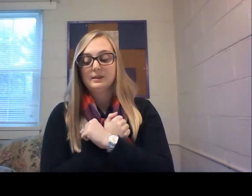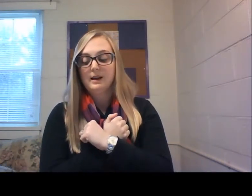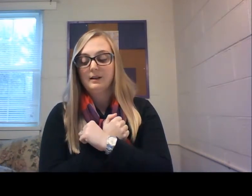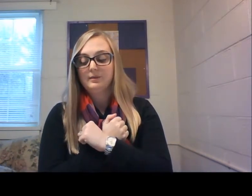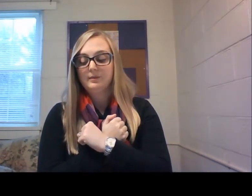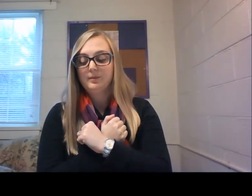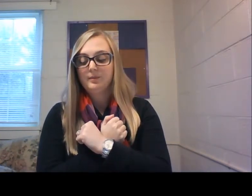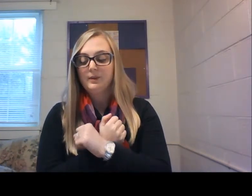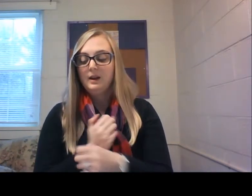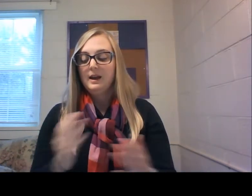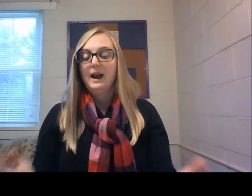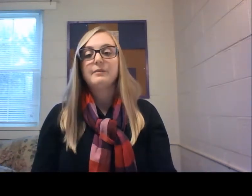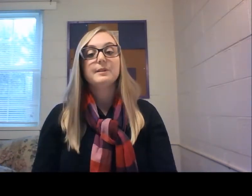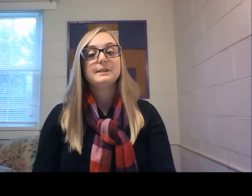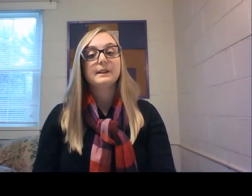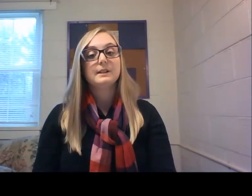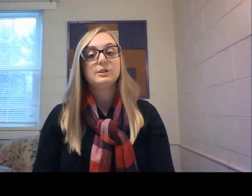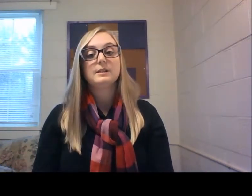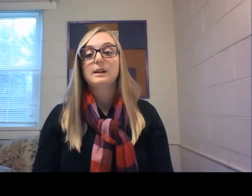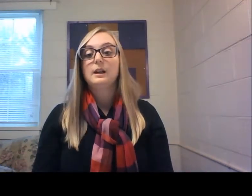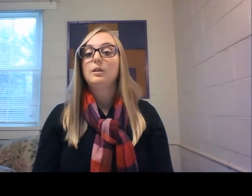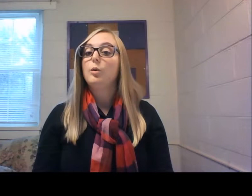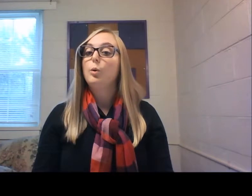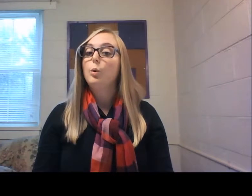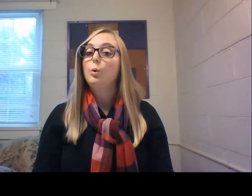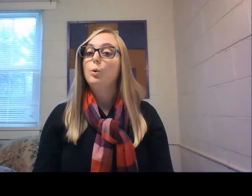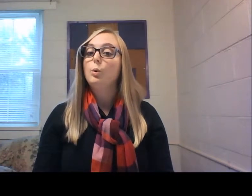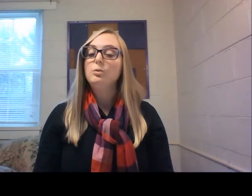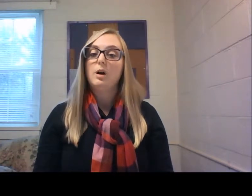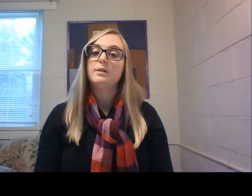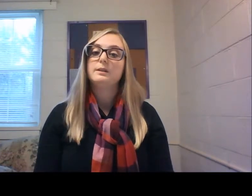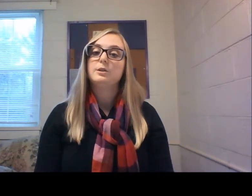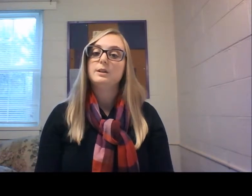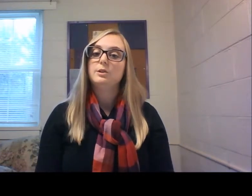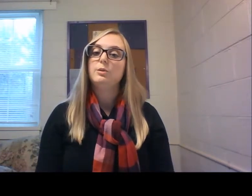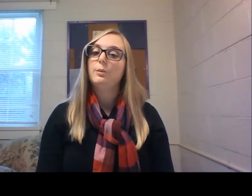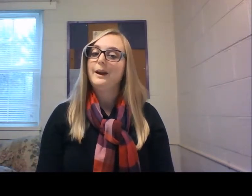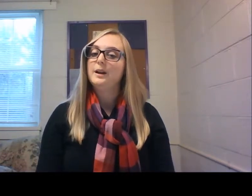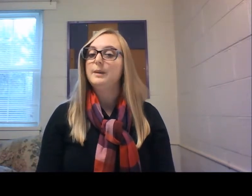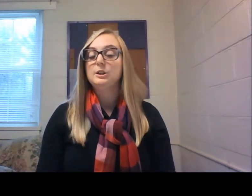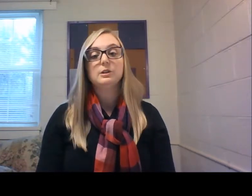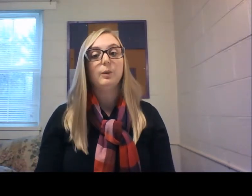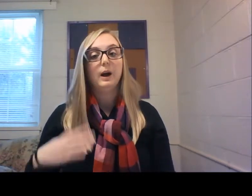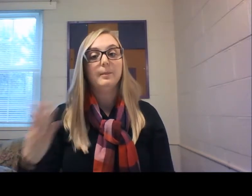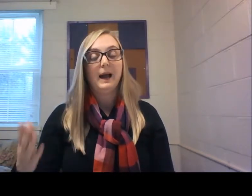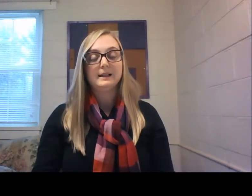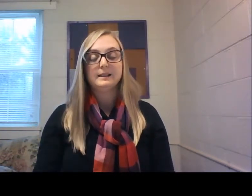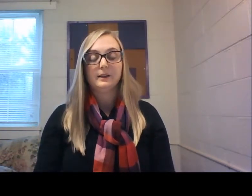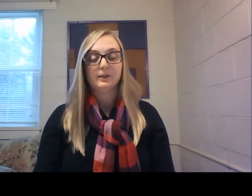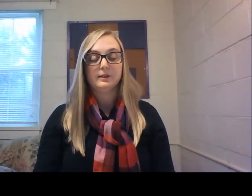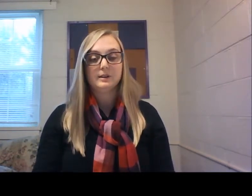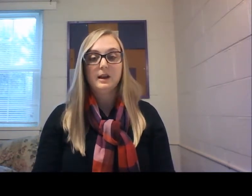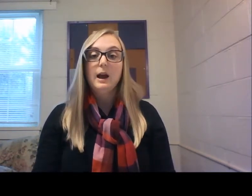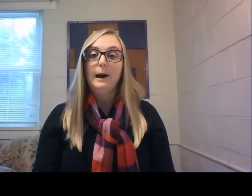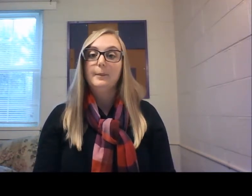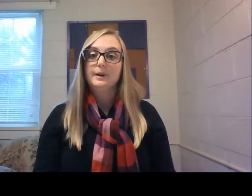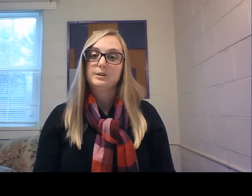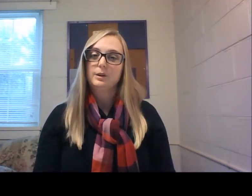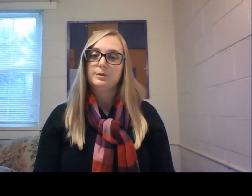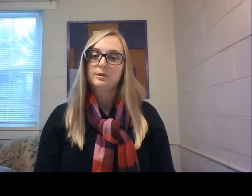love. After this, the kids just sing ooh to the tune Away in a Manger while Max delivers a scripture